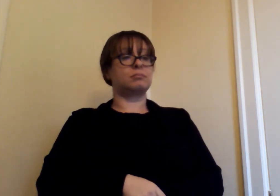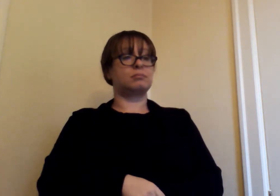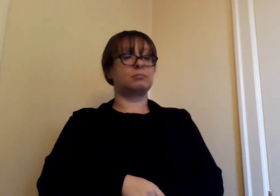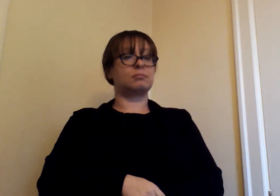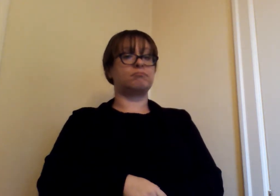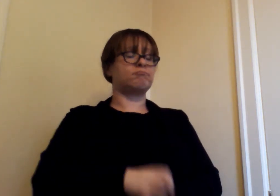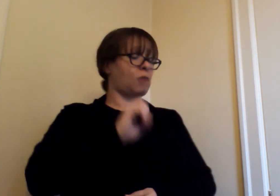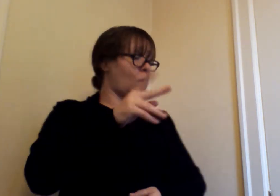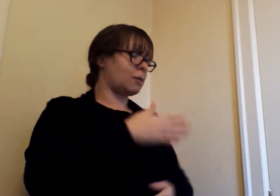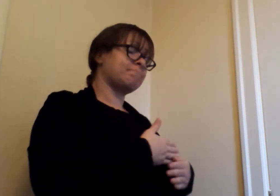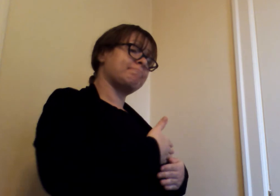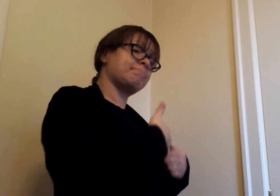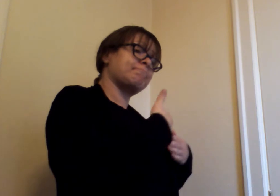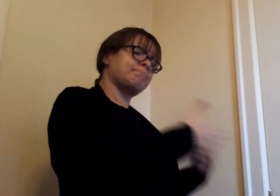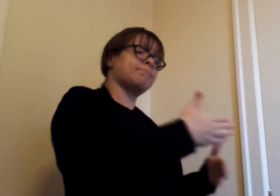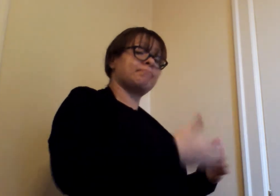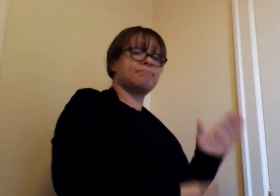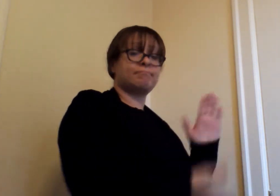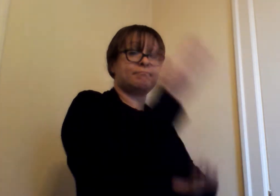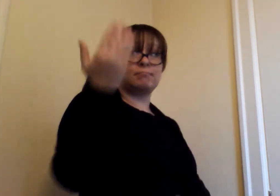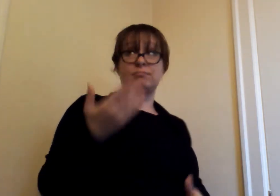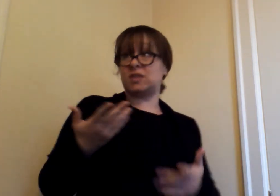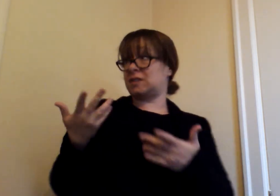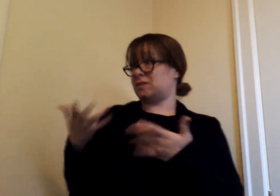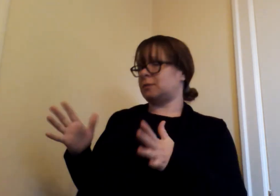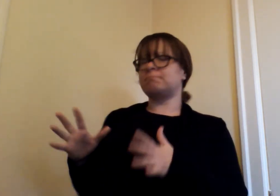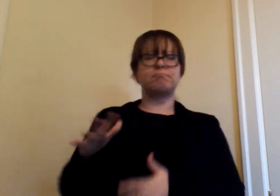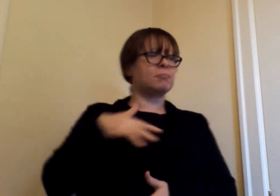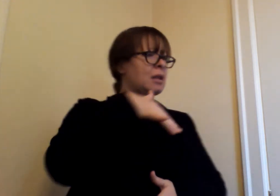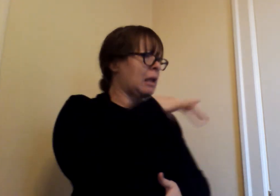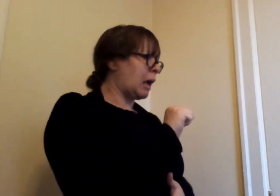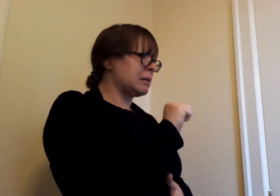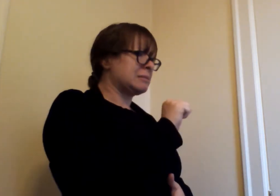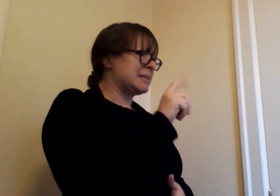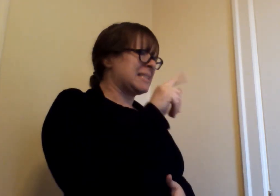All right, you're good to go. That's it? Yeah, I just need to put some tape on it.